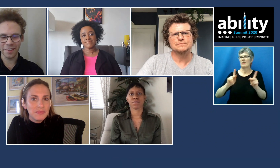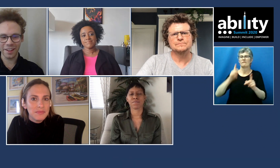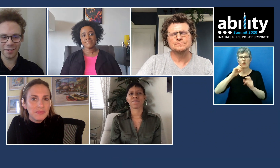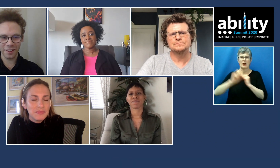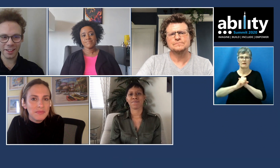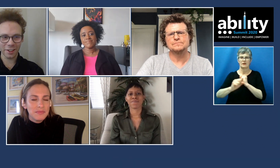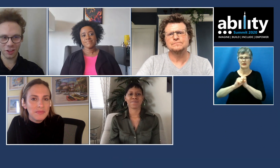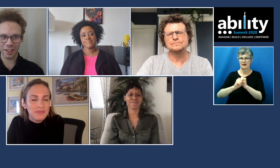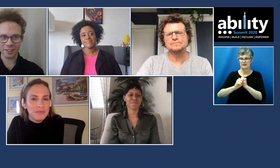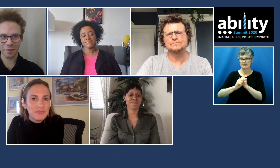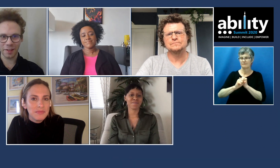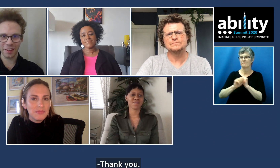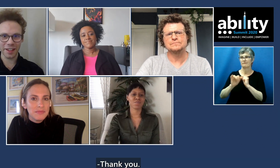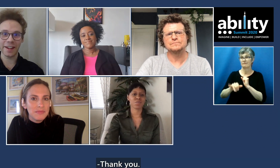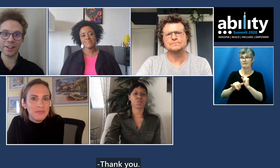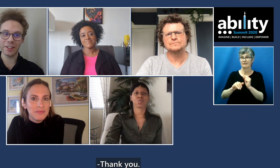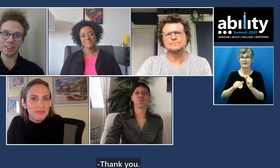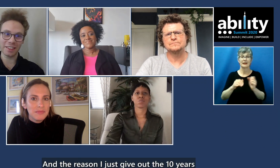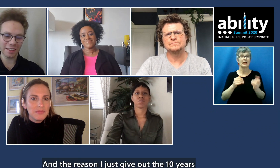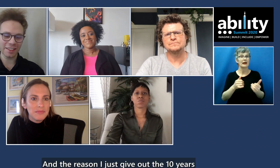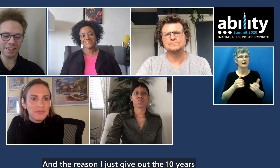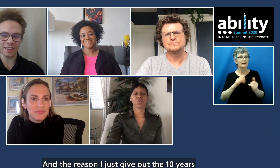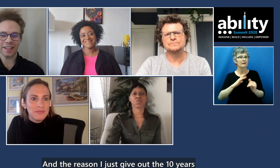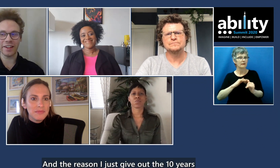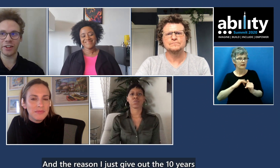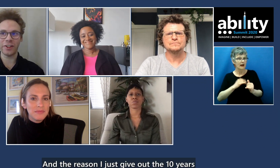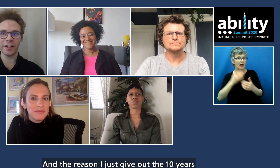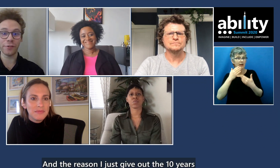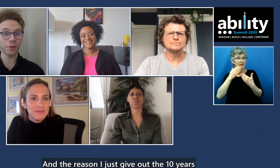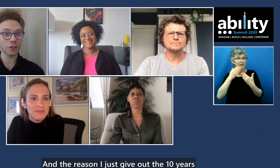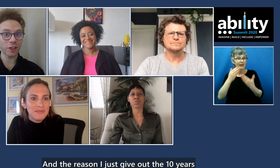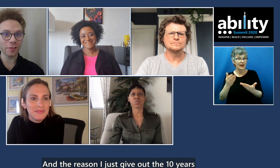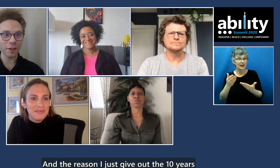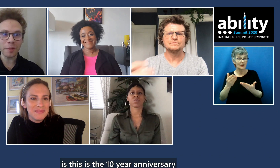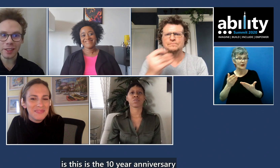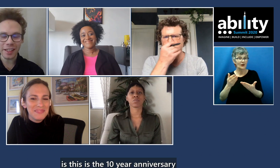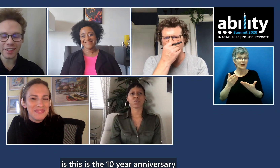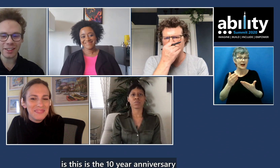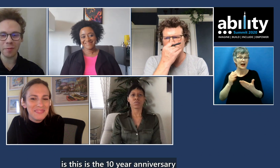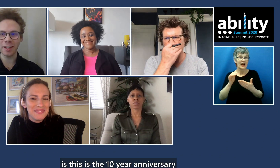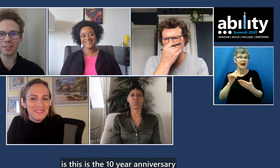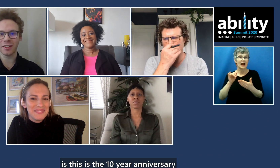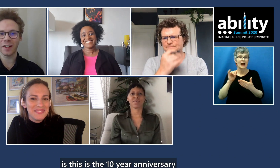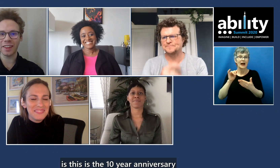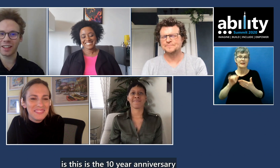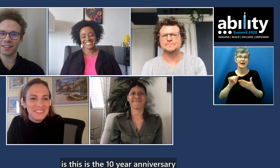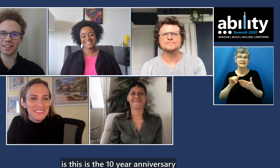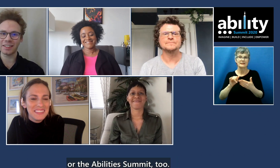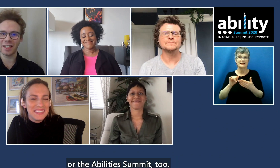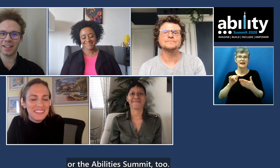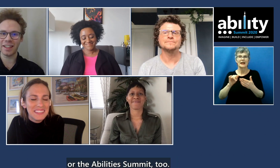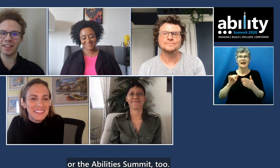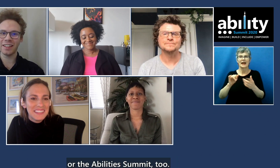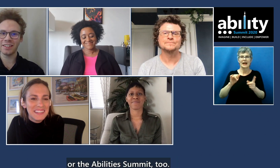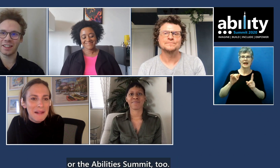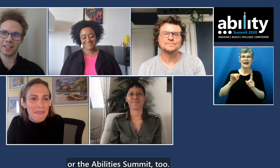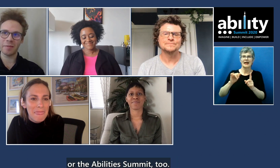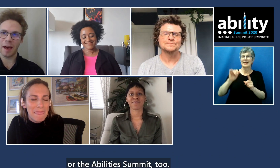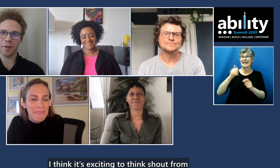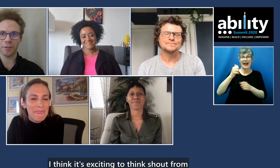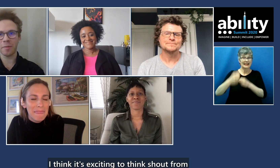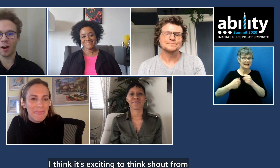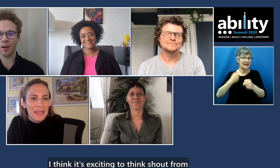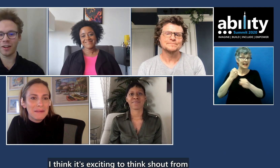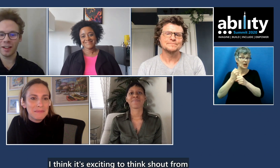Thank you. And the reason I actually ask about the 10 years is this is the 10-year anniversary of the Ability Summit. So I think it's exciting to